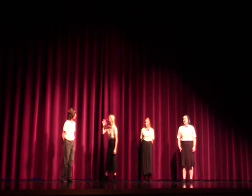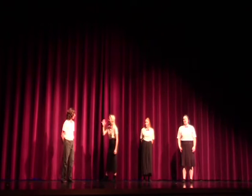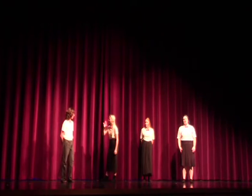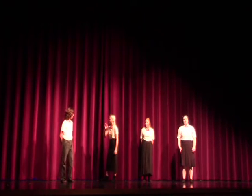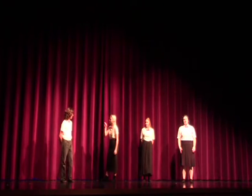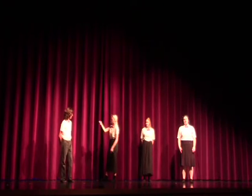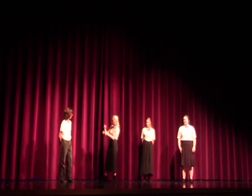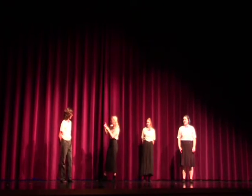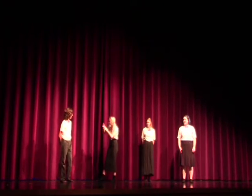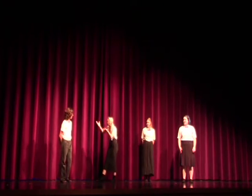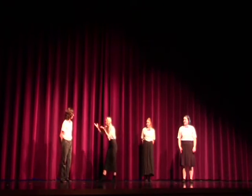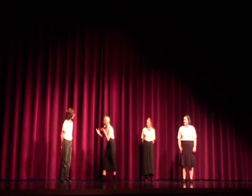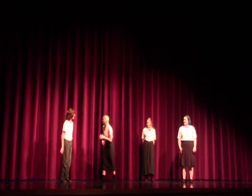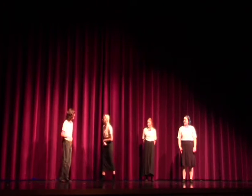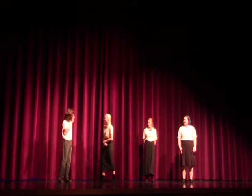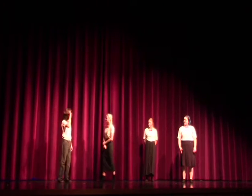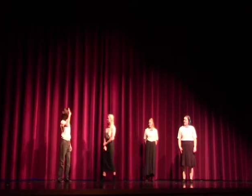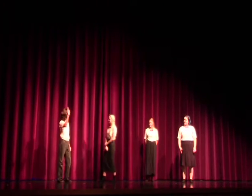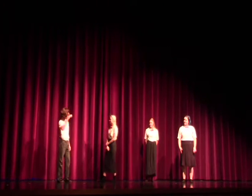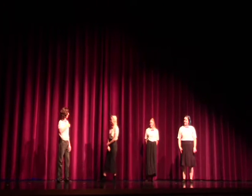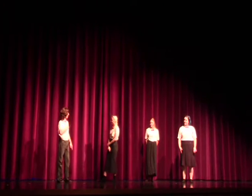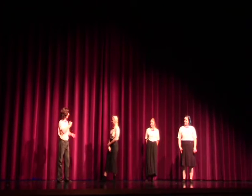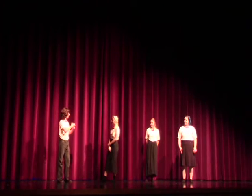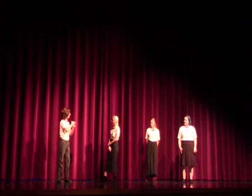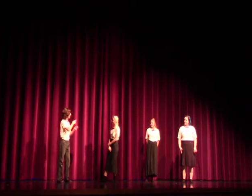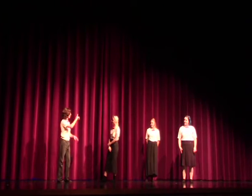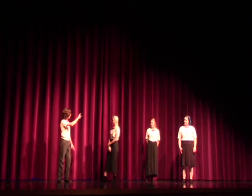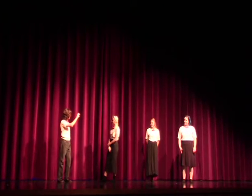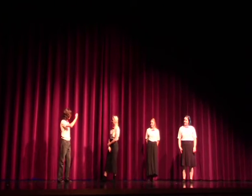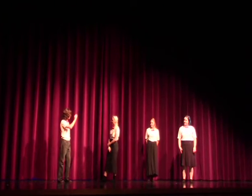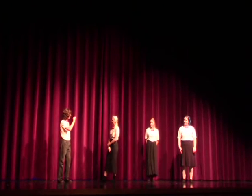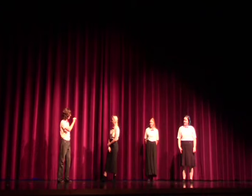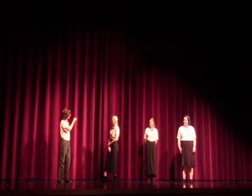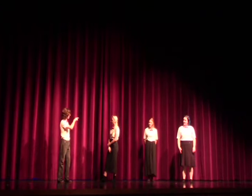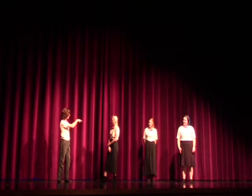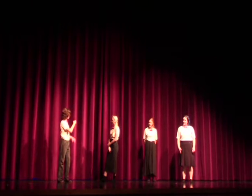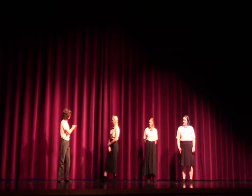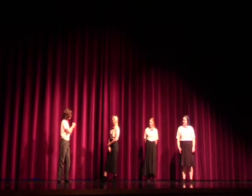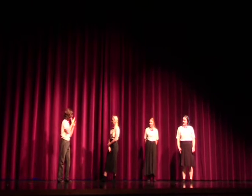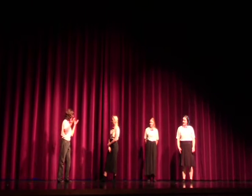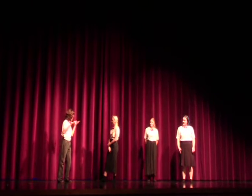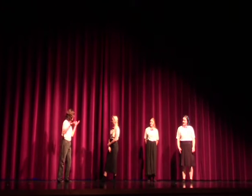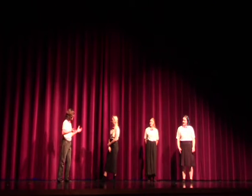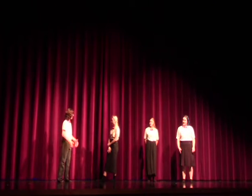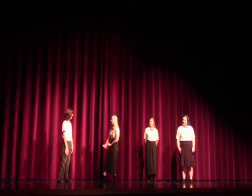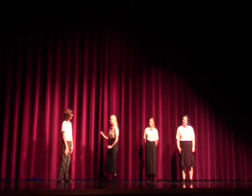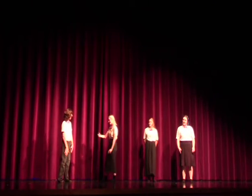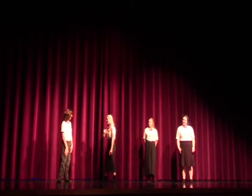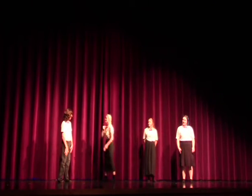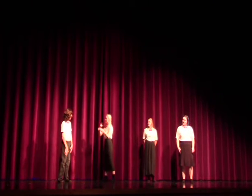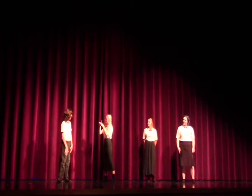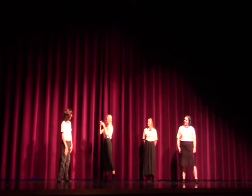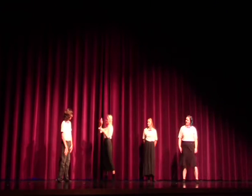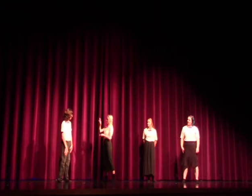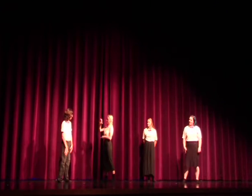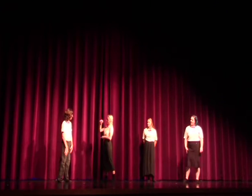Hi, what's your name? Hi, my name is Leo. What's your name? I'm Raymond.